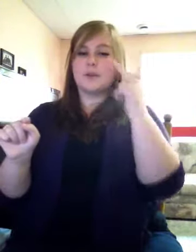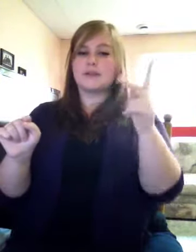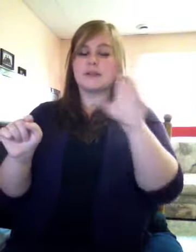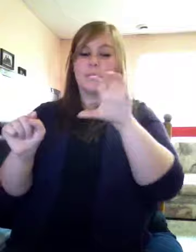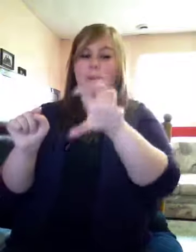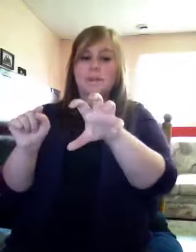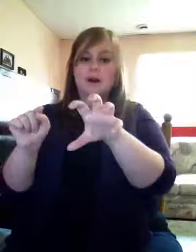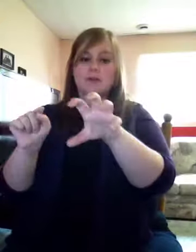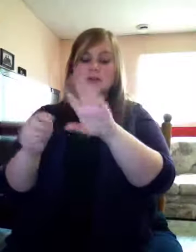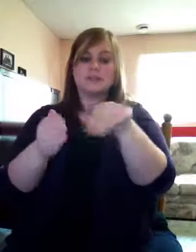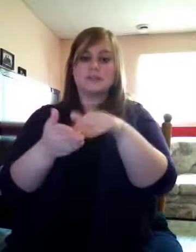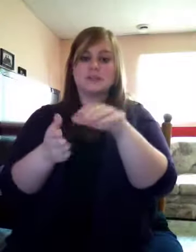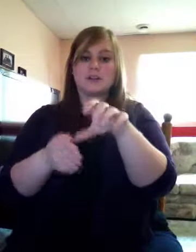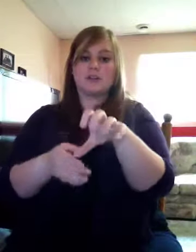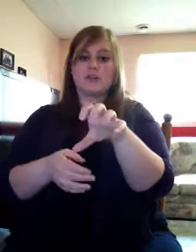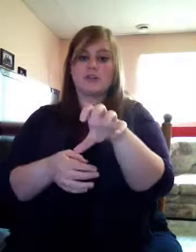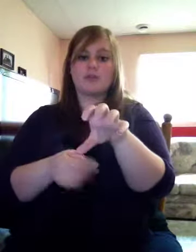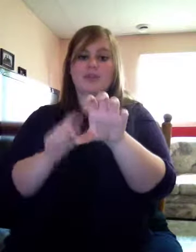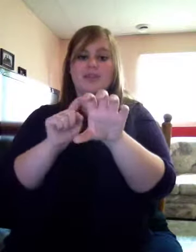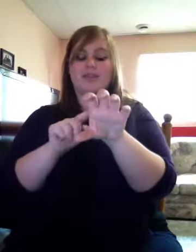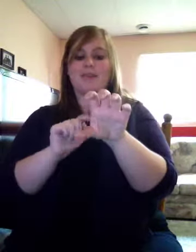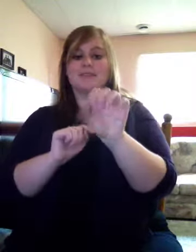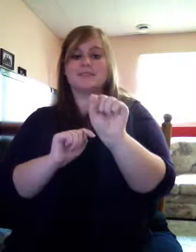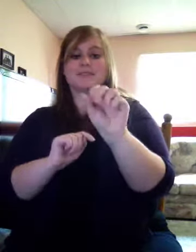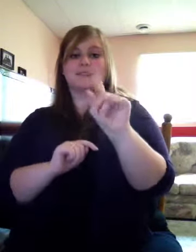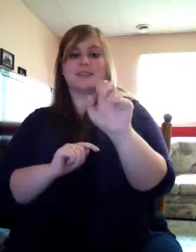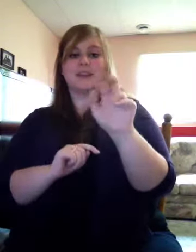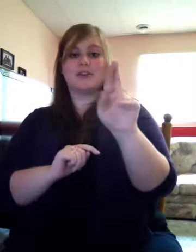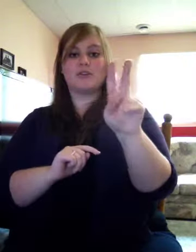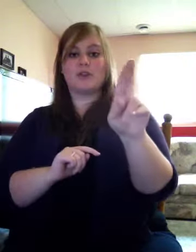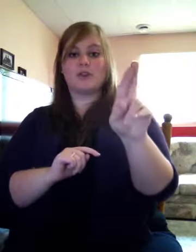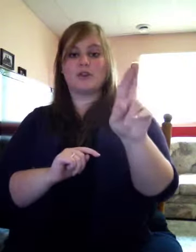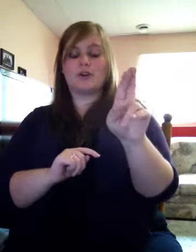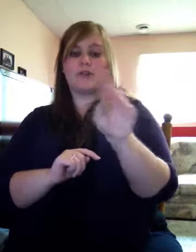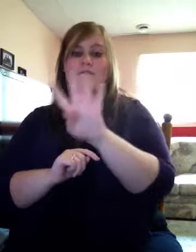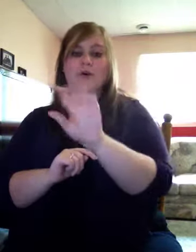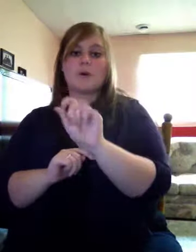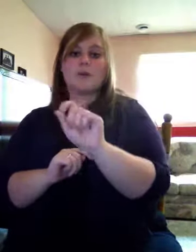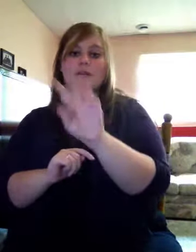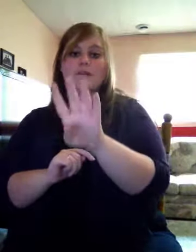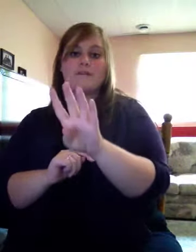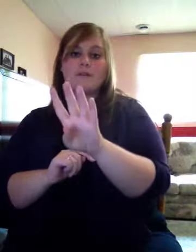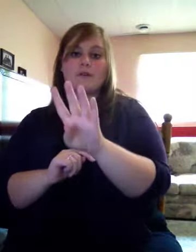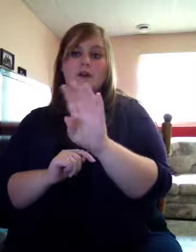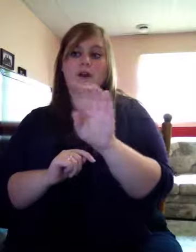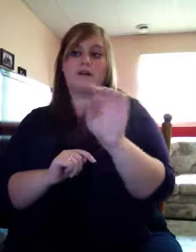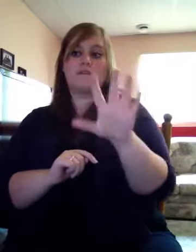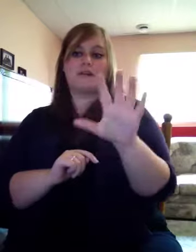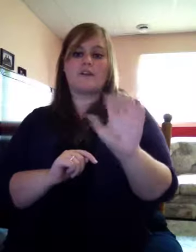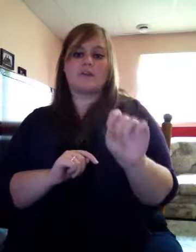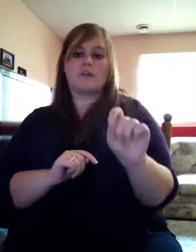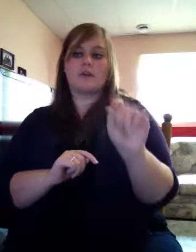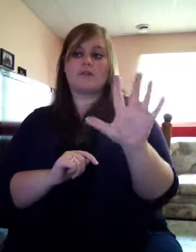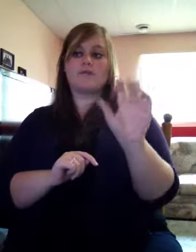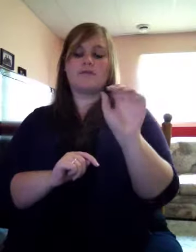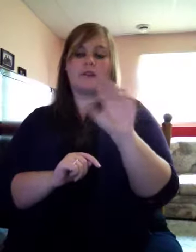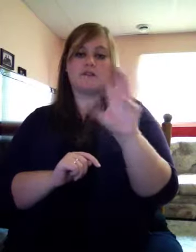saccular aneurysm, and as we measure it, we come up with a measurement of 4.45 centimeters. As the patient was symptomatic with